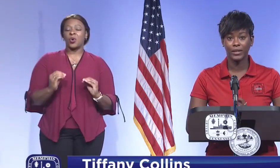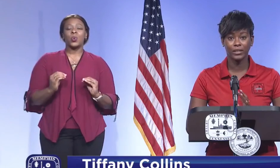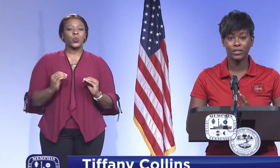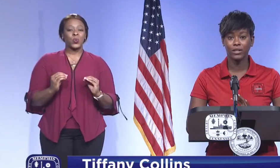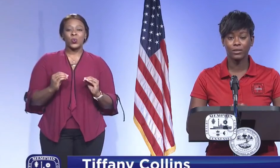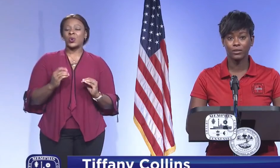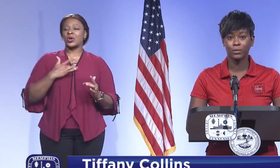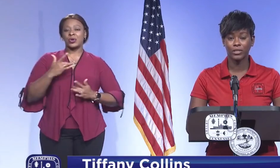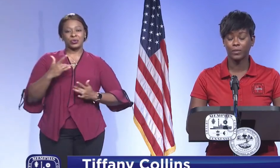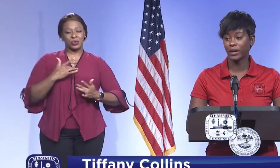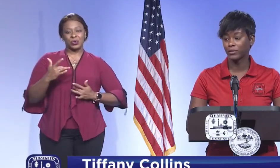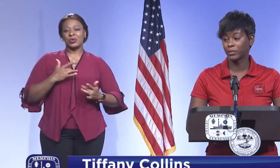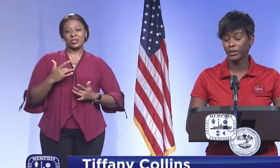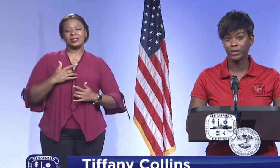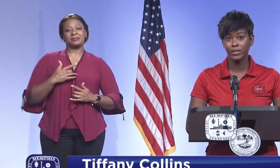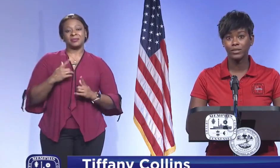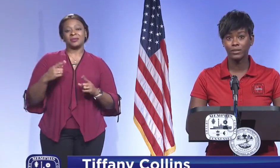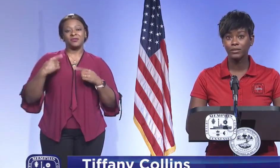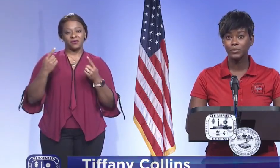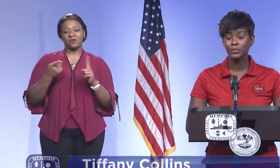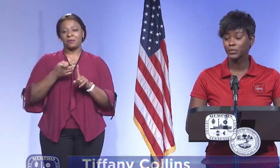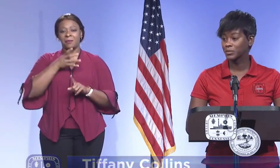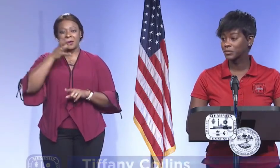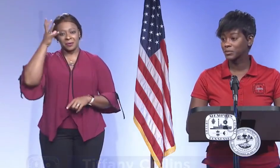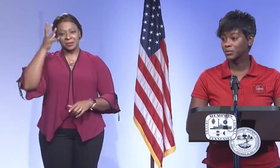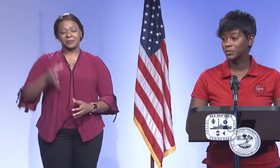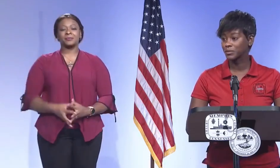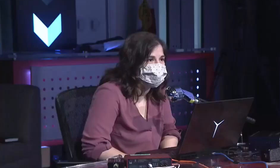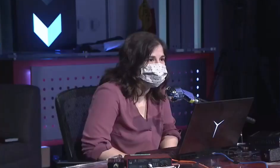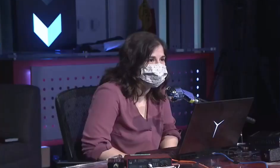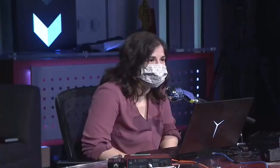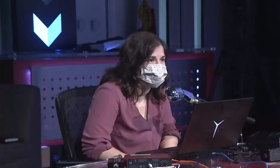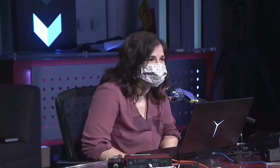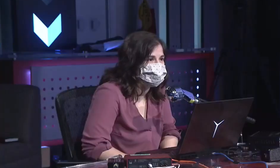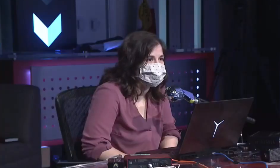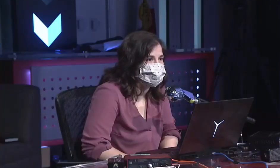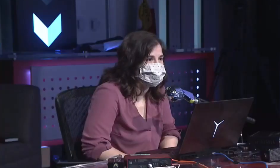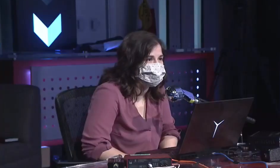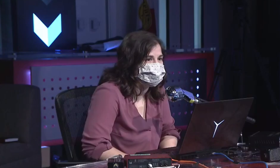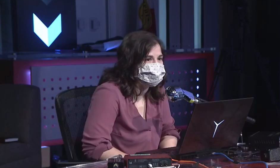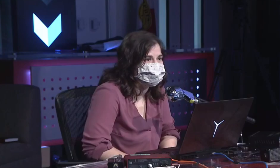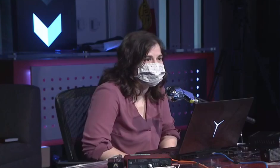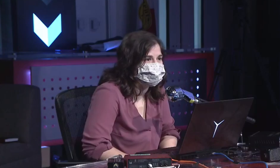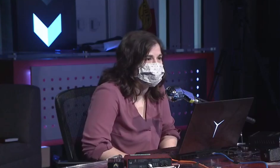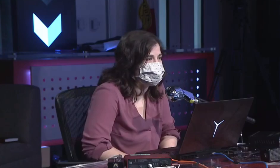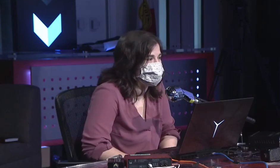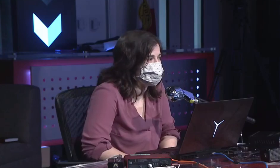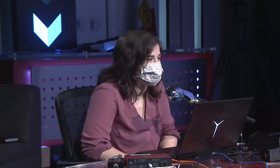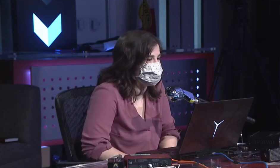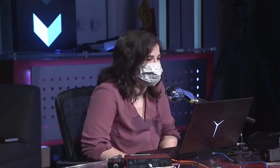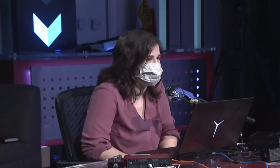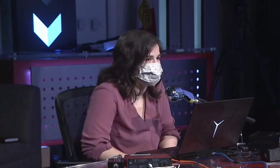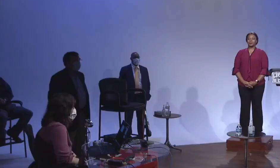any concern or pushback from parents. We are out of time. Are there any closing messages from